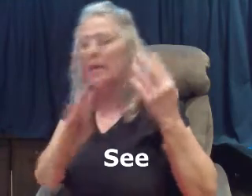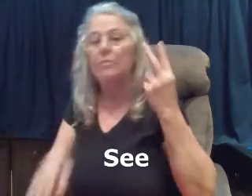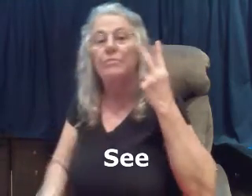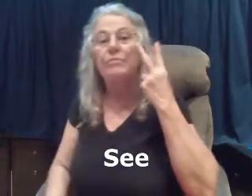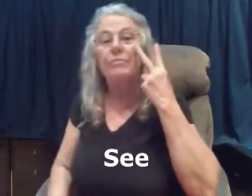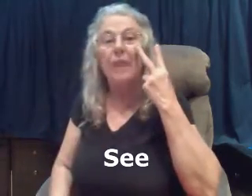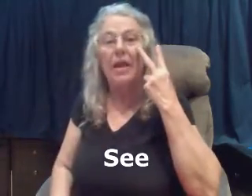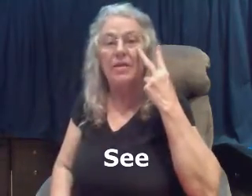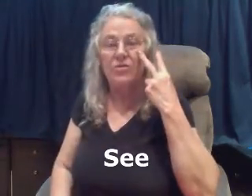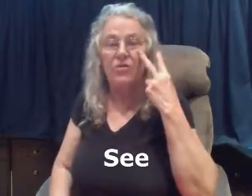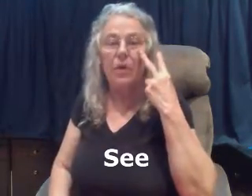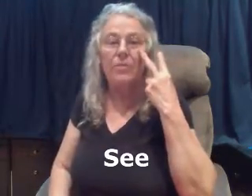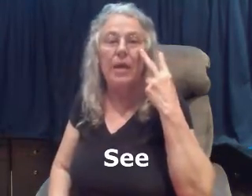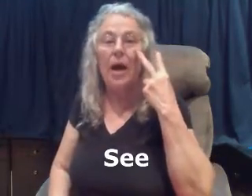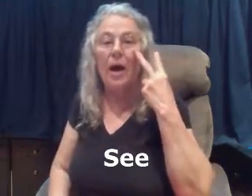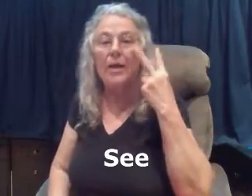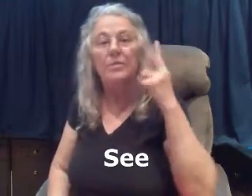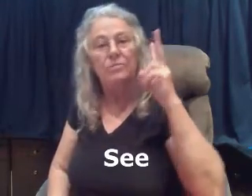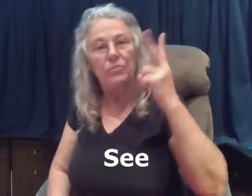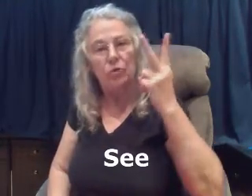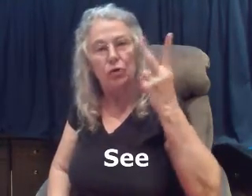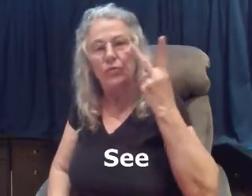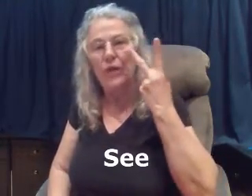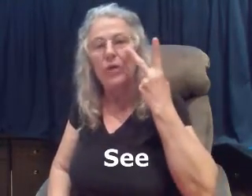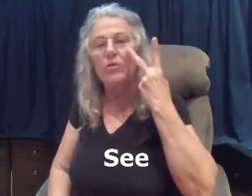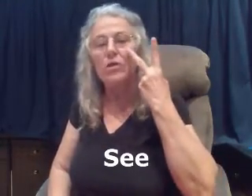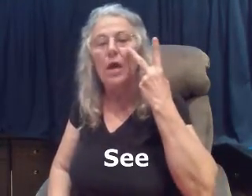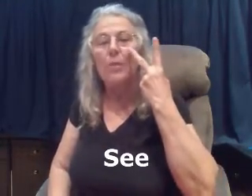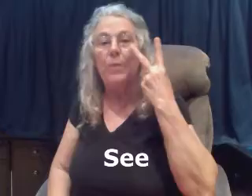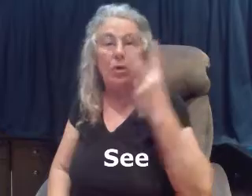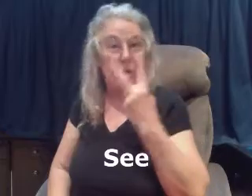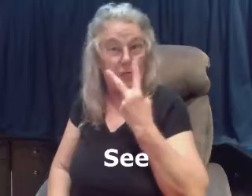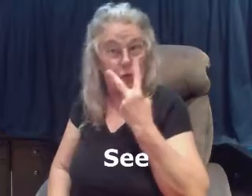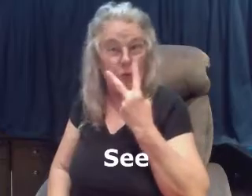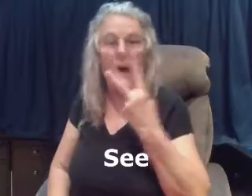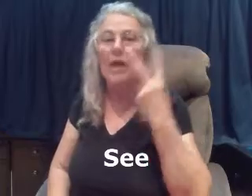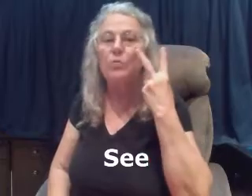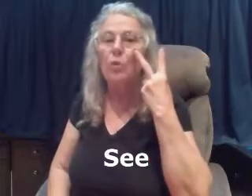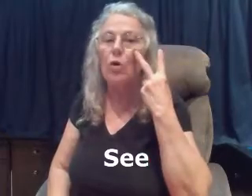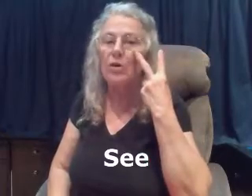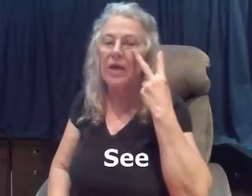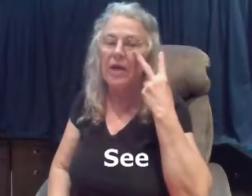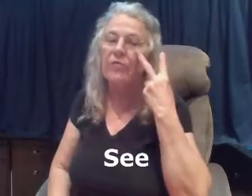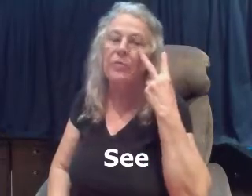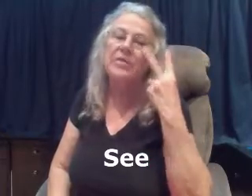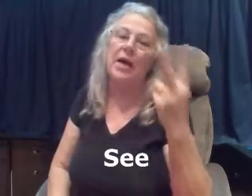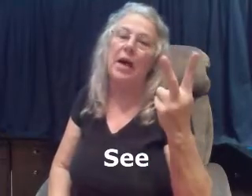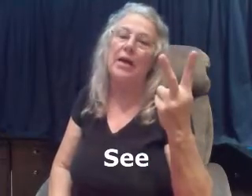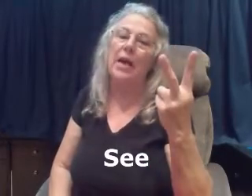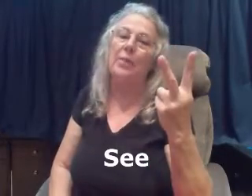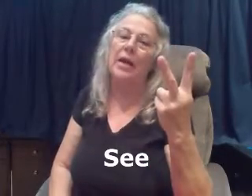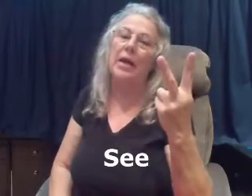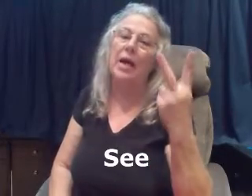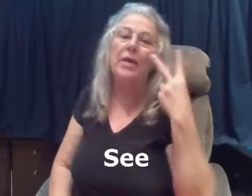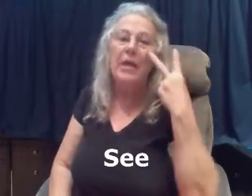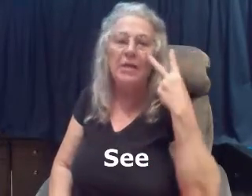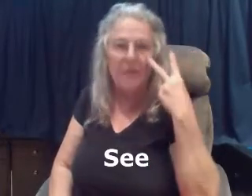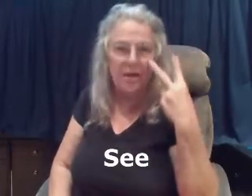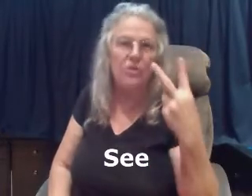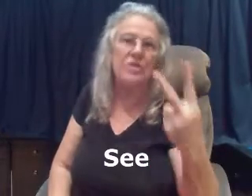C, and it's from the eyes, 2 fingers, because you have 2 eyes, but we're going to take it from the side and bring it out. It's like your